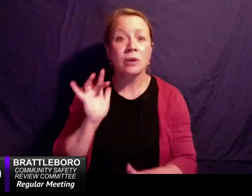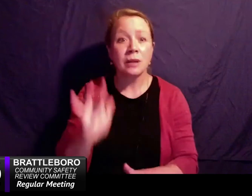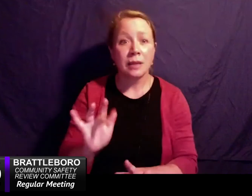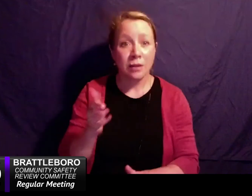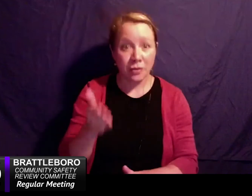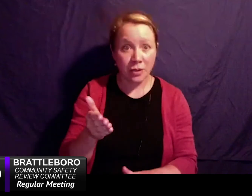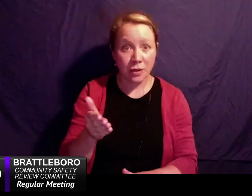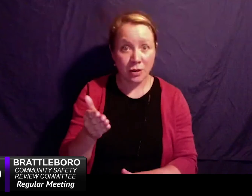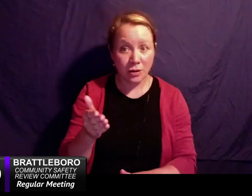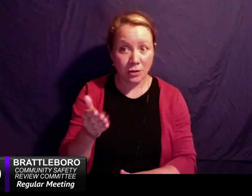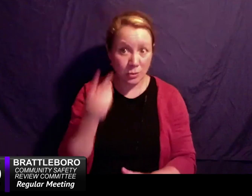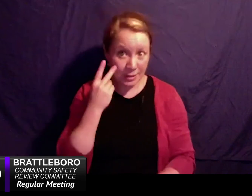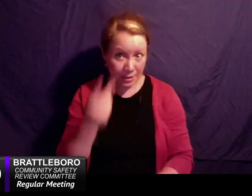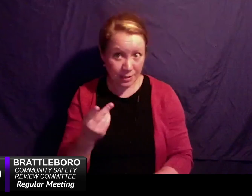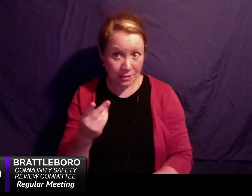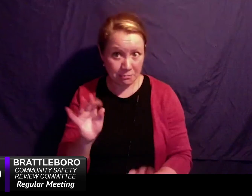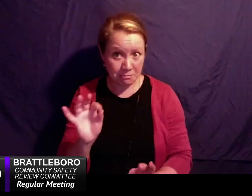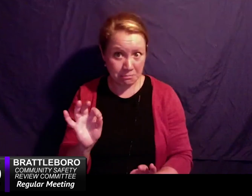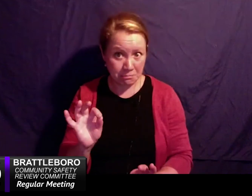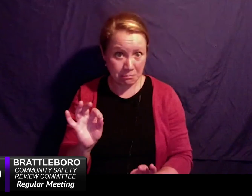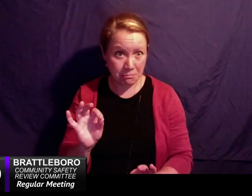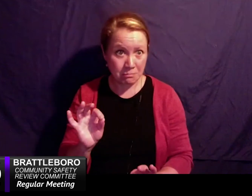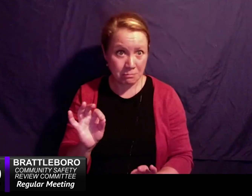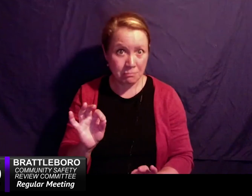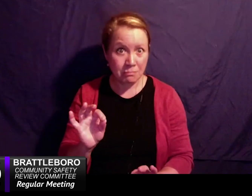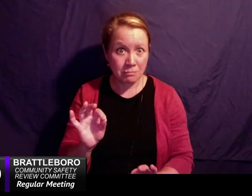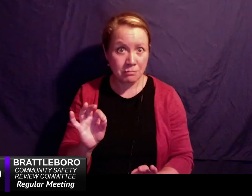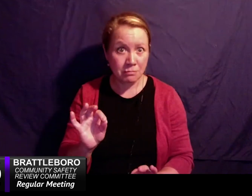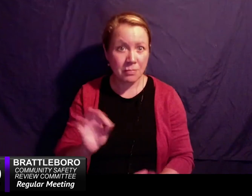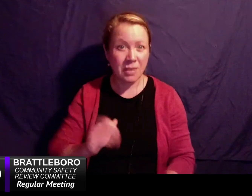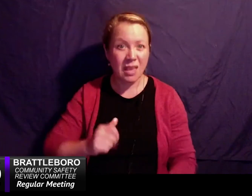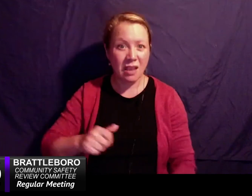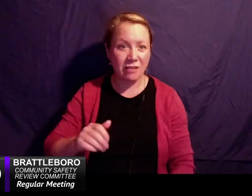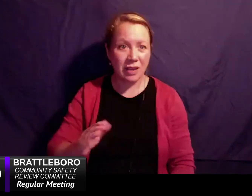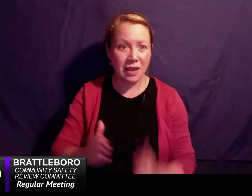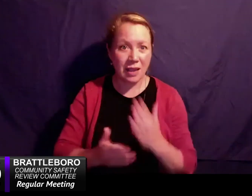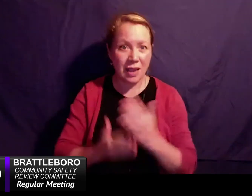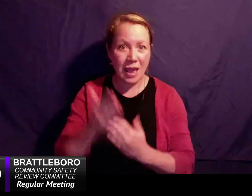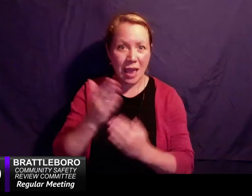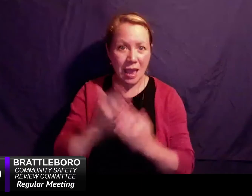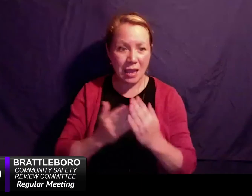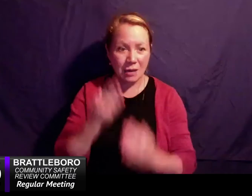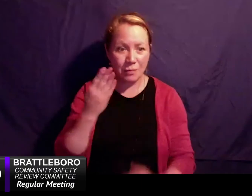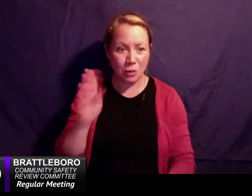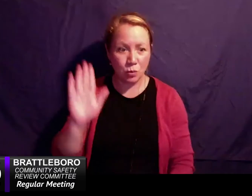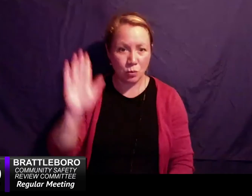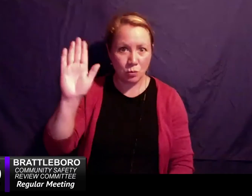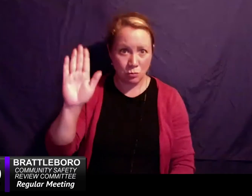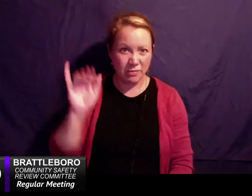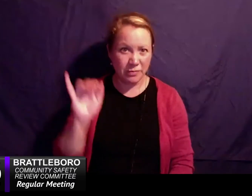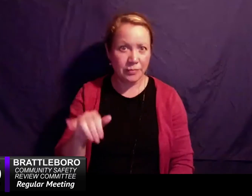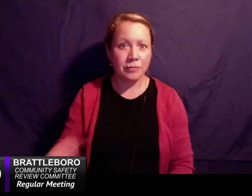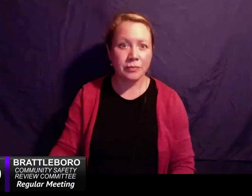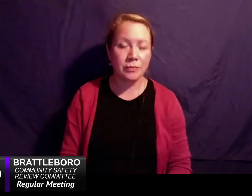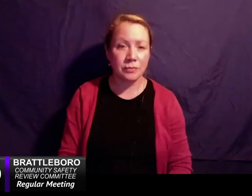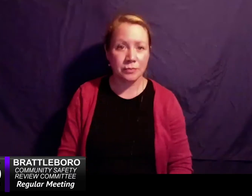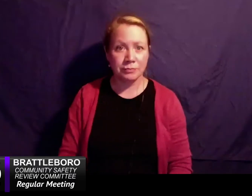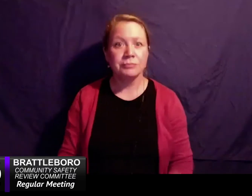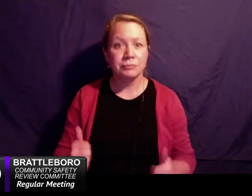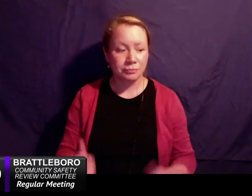see it now? There's a little hand that looks like this that says raise hand. Okay, great.